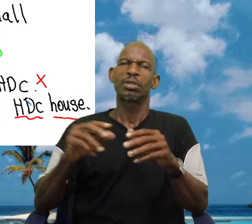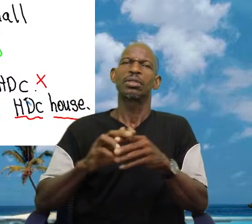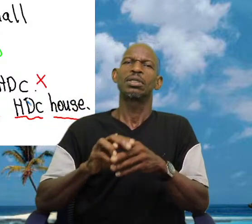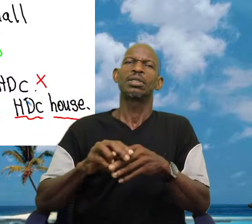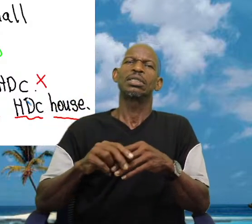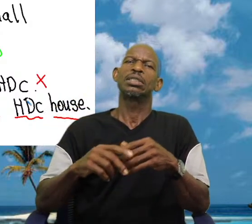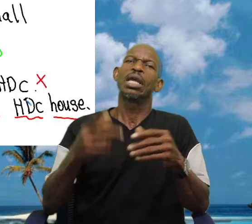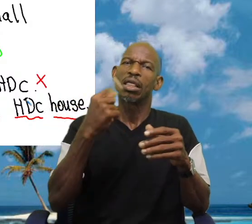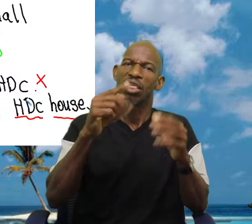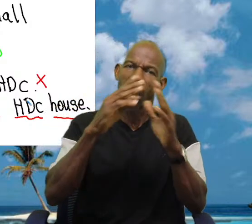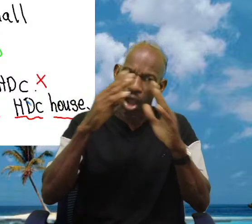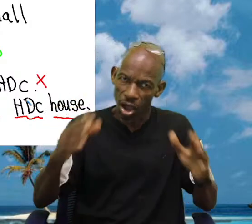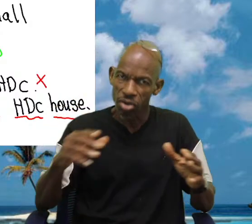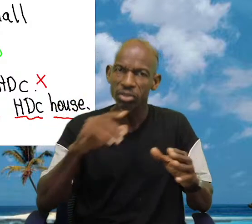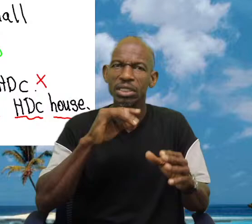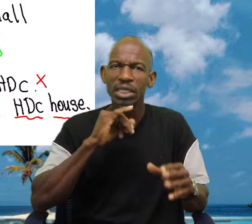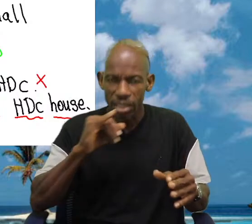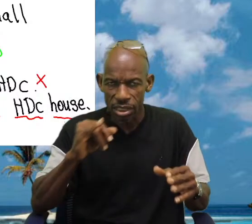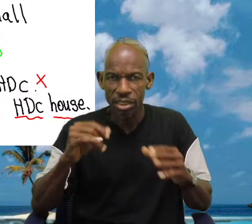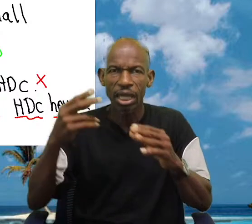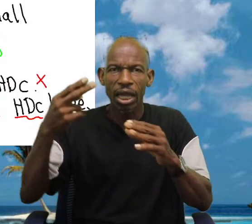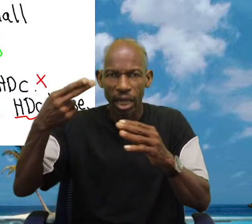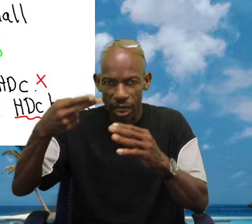one, I'm going to put it A and B.